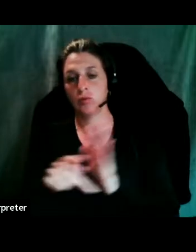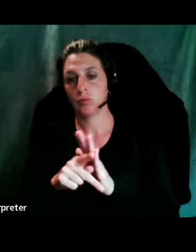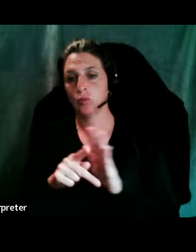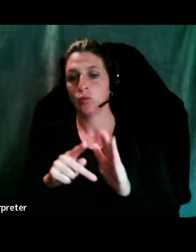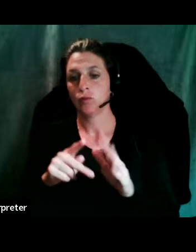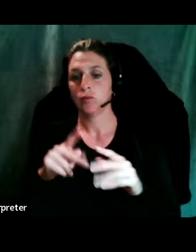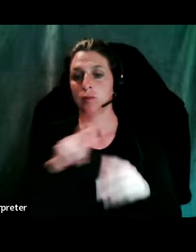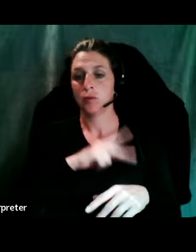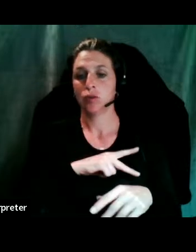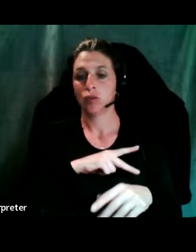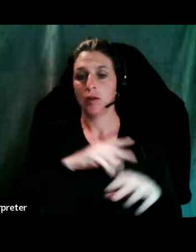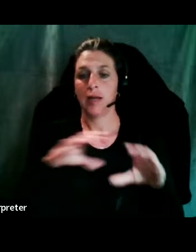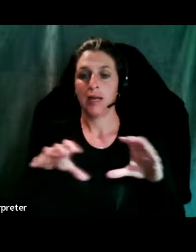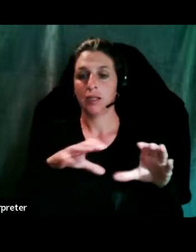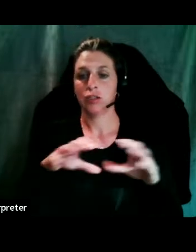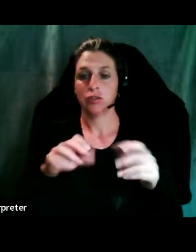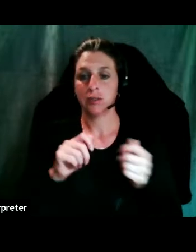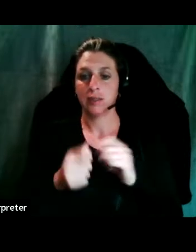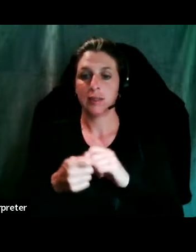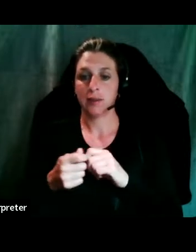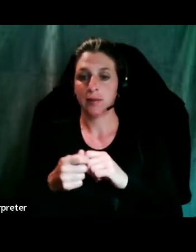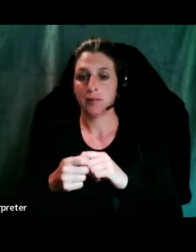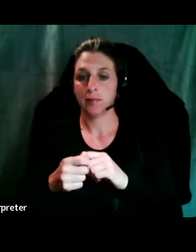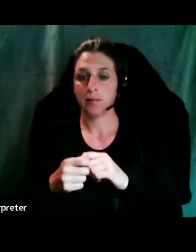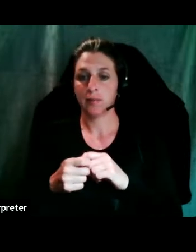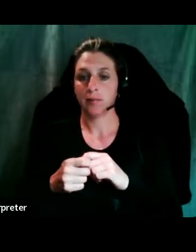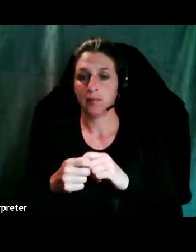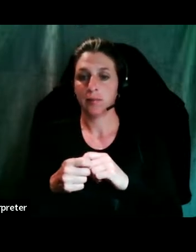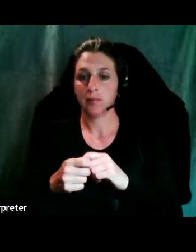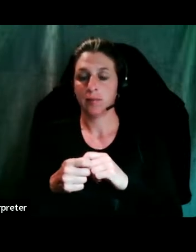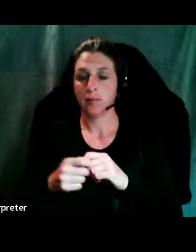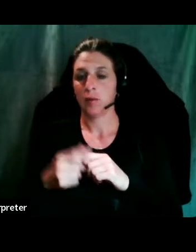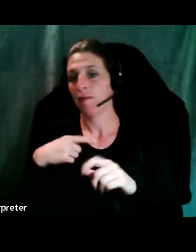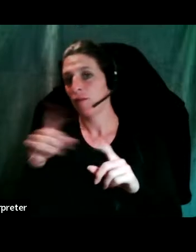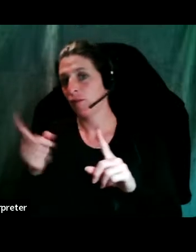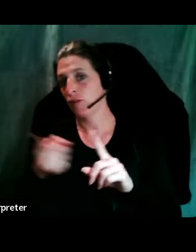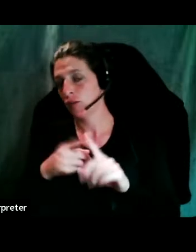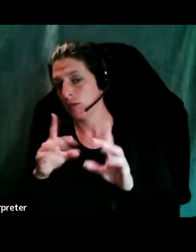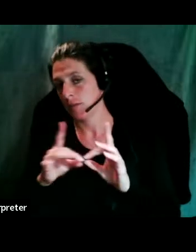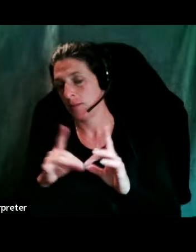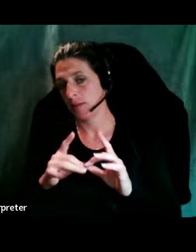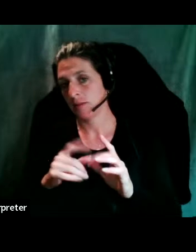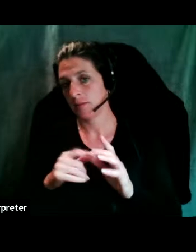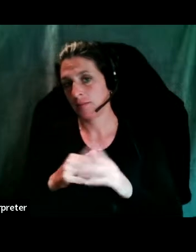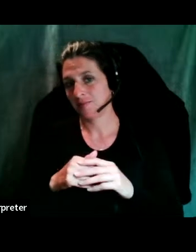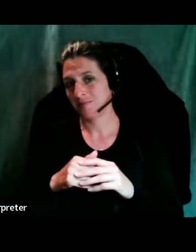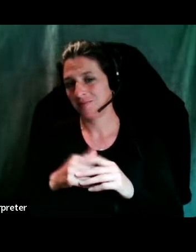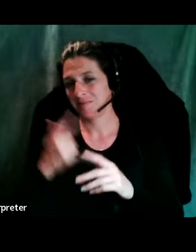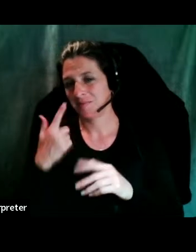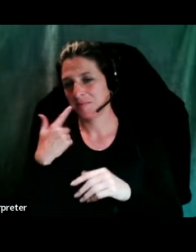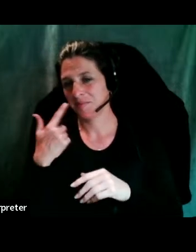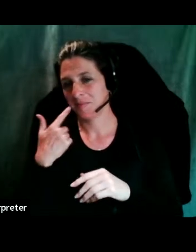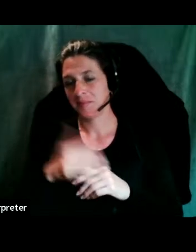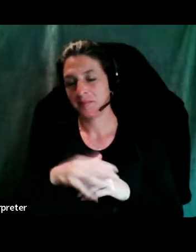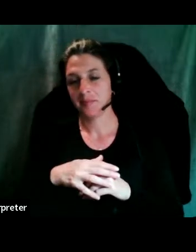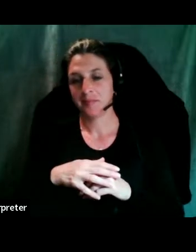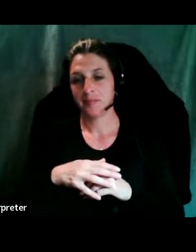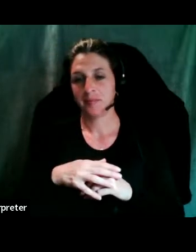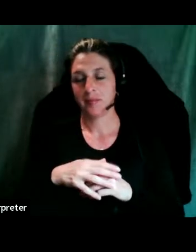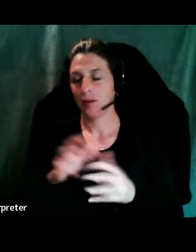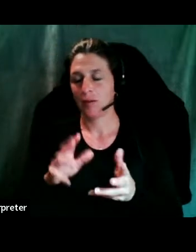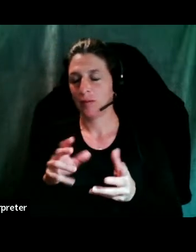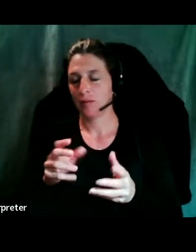actions addendum. Hold on a sec. We've got to do comments first. You're throwing me off